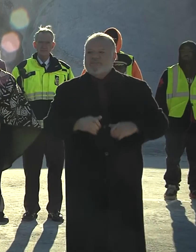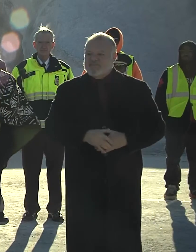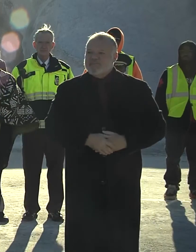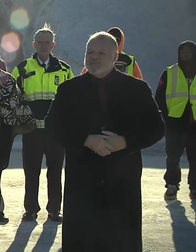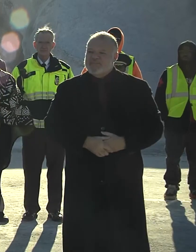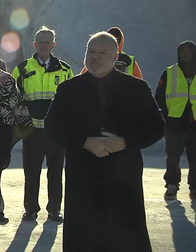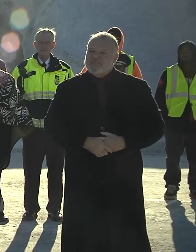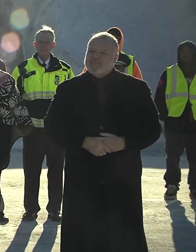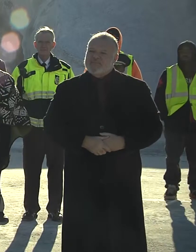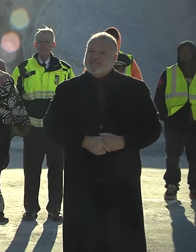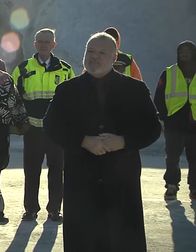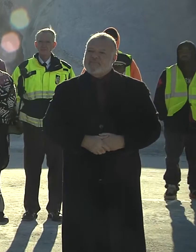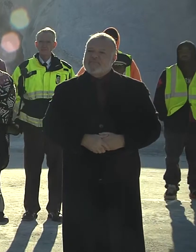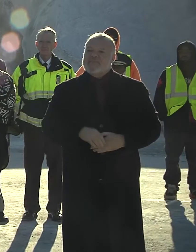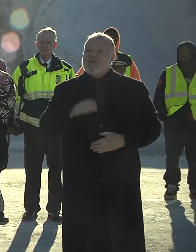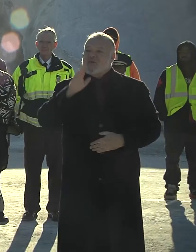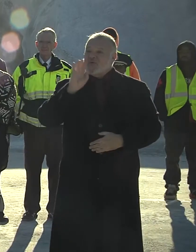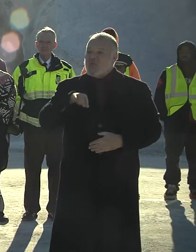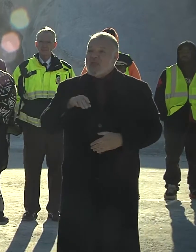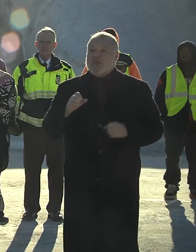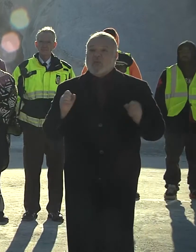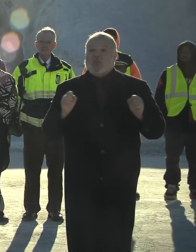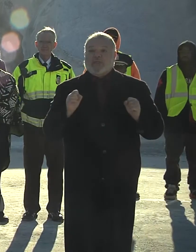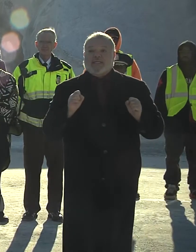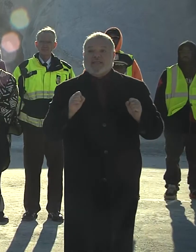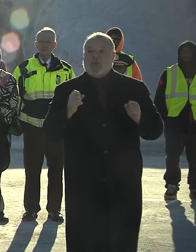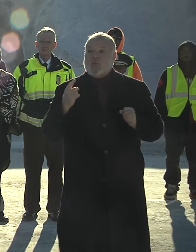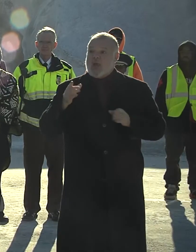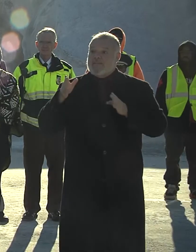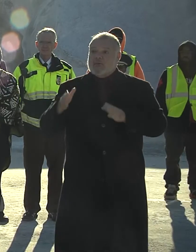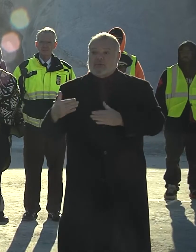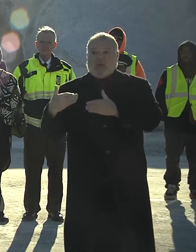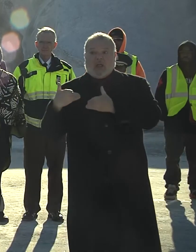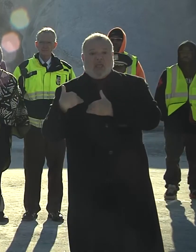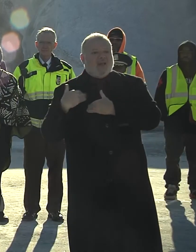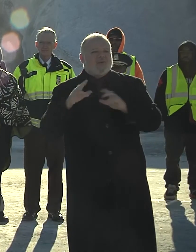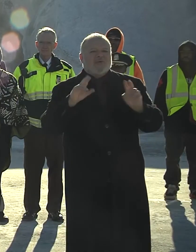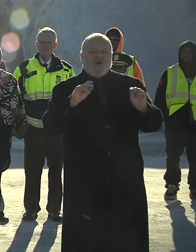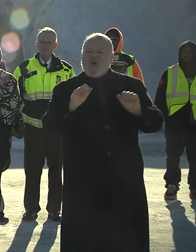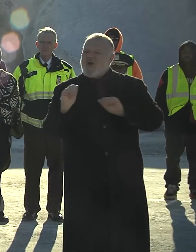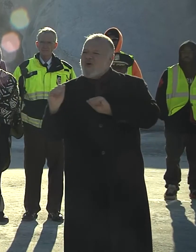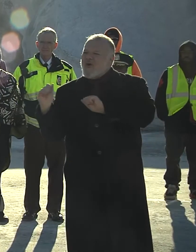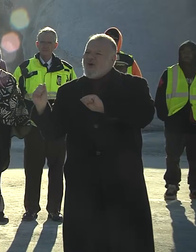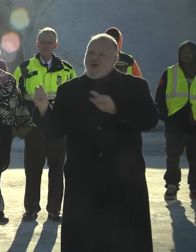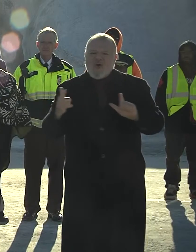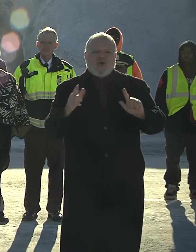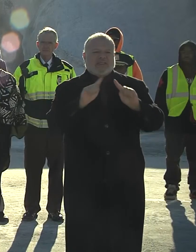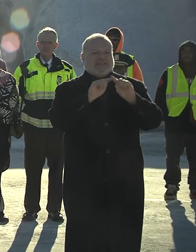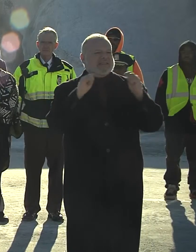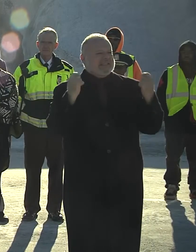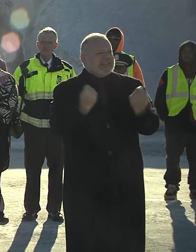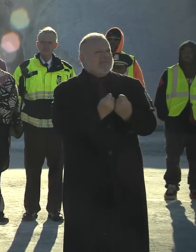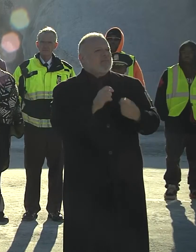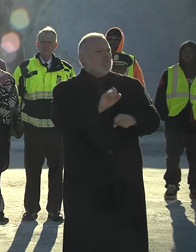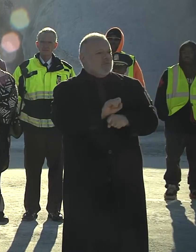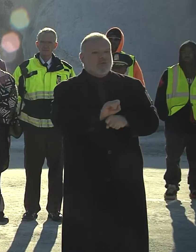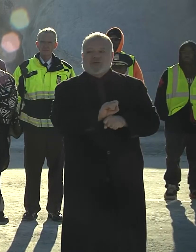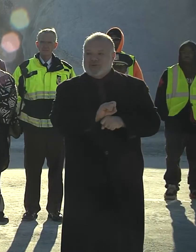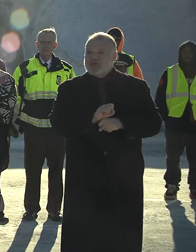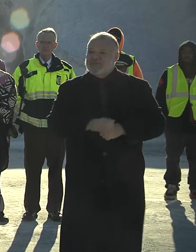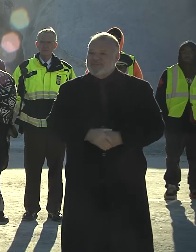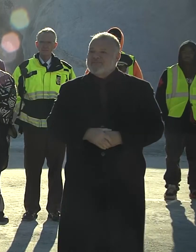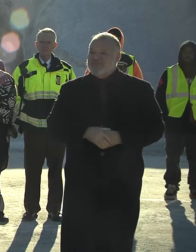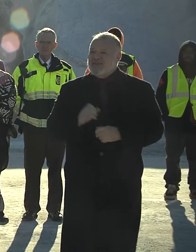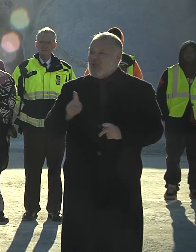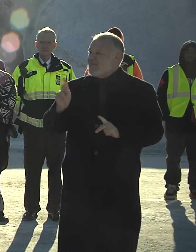that making it through the winter is a team effort, both inside the city but also in partnership with the community. So we're asking residents and business owners to do